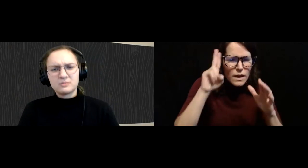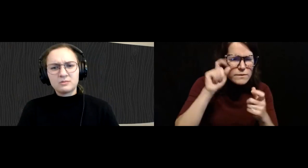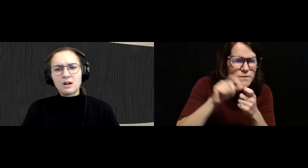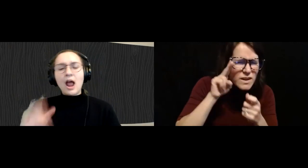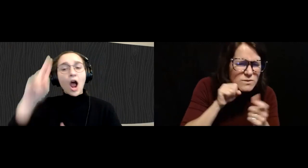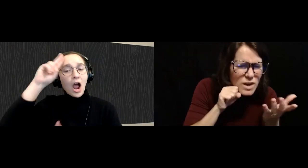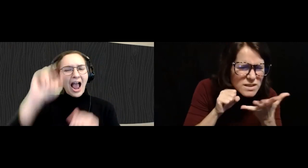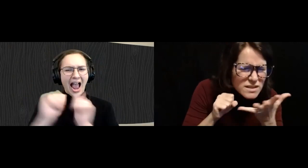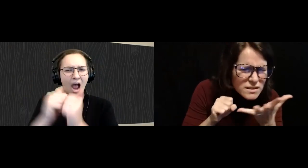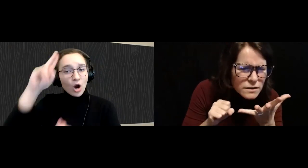happen?